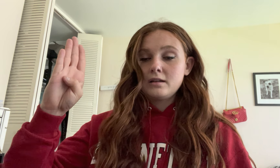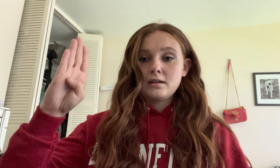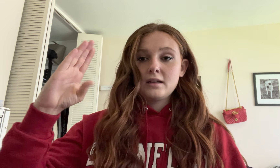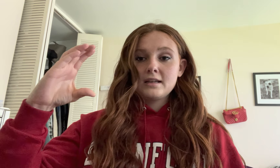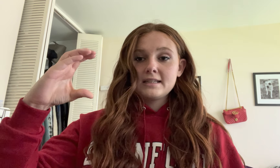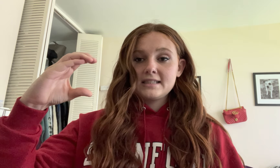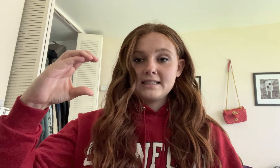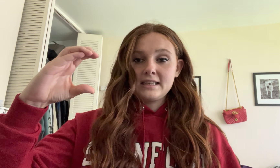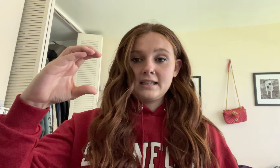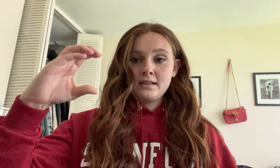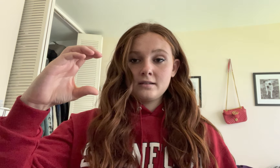C,